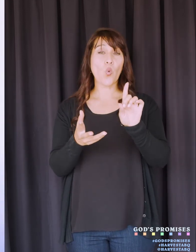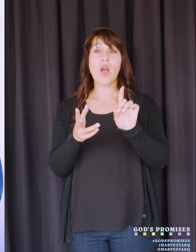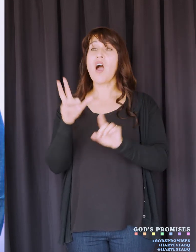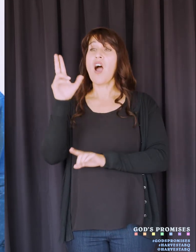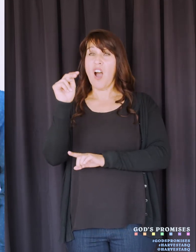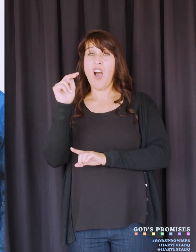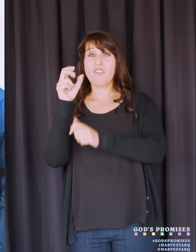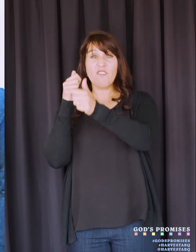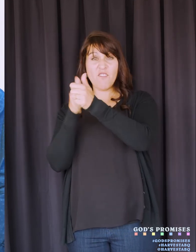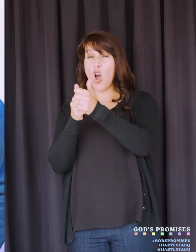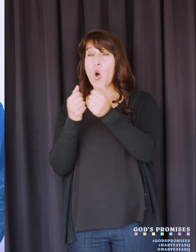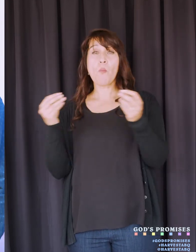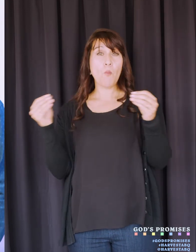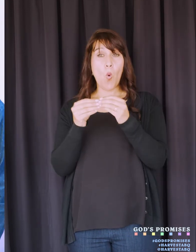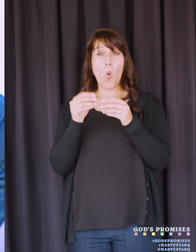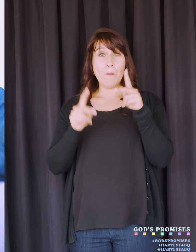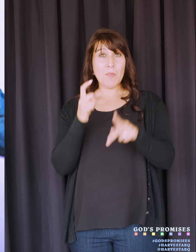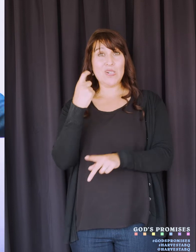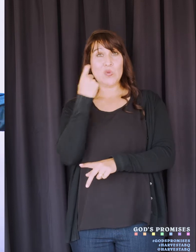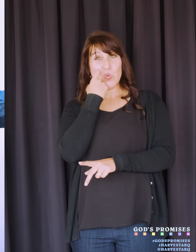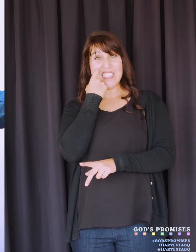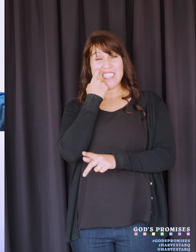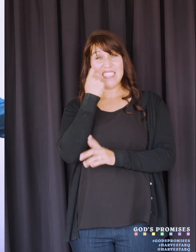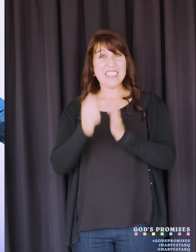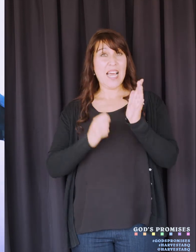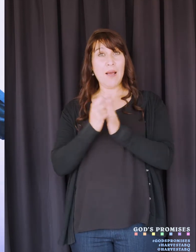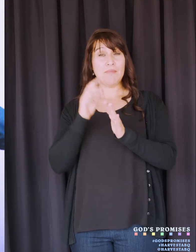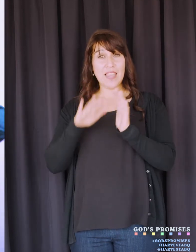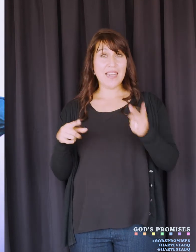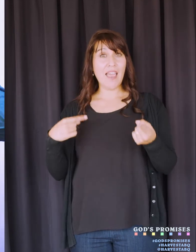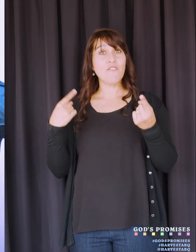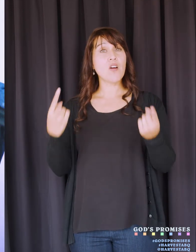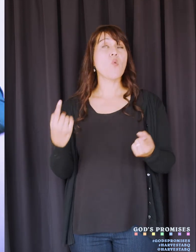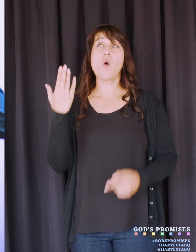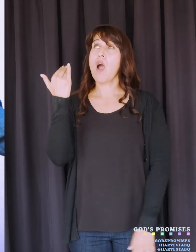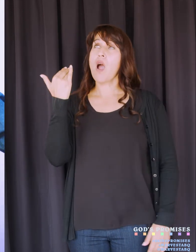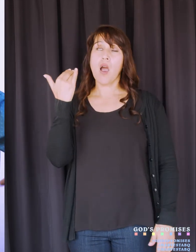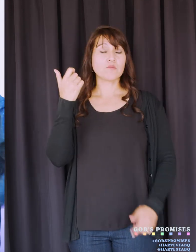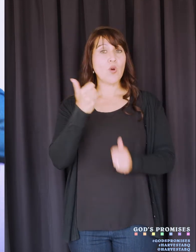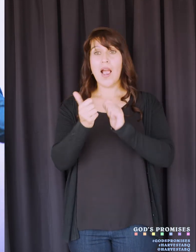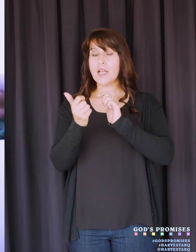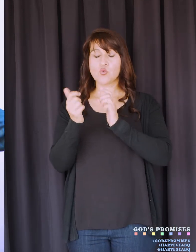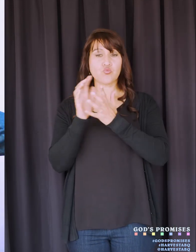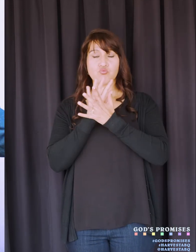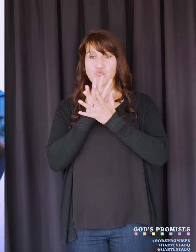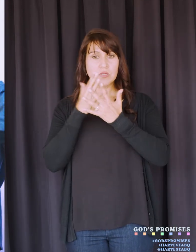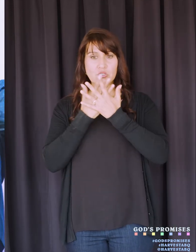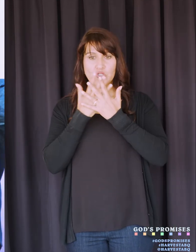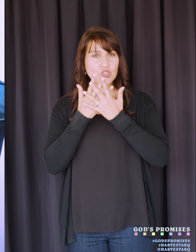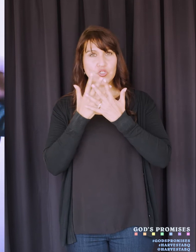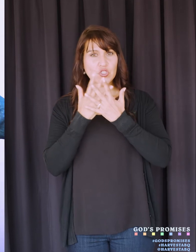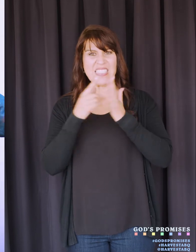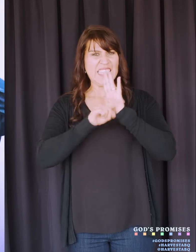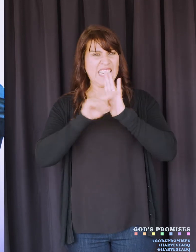more people in this last season than ever in my life because I'm trying to filter out the